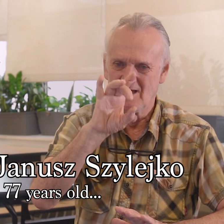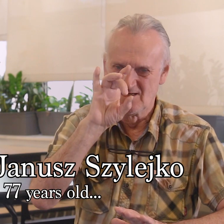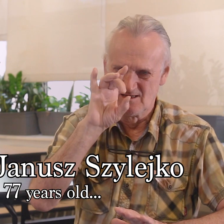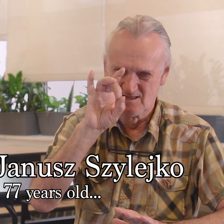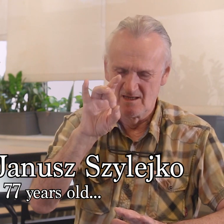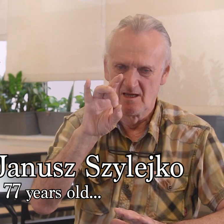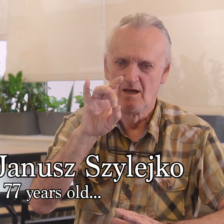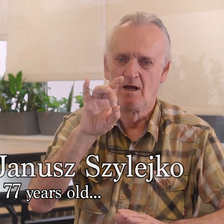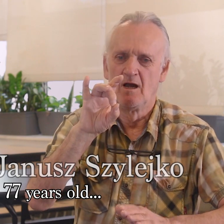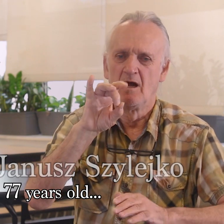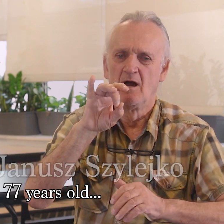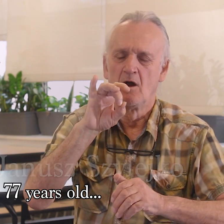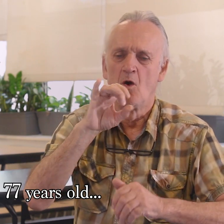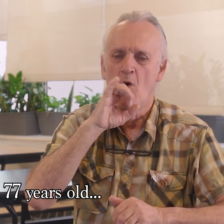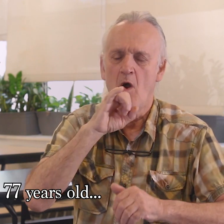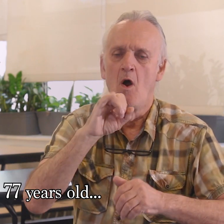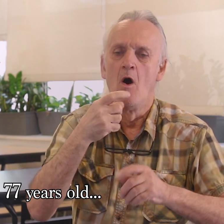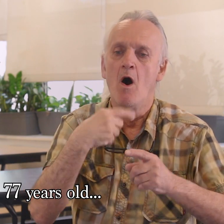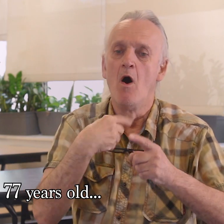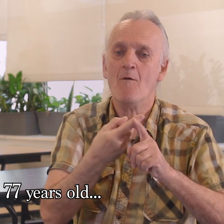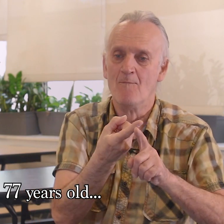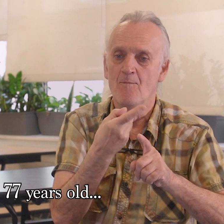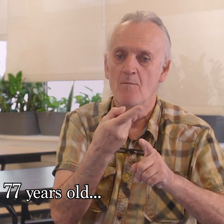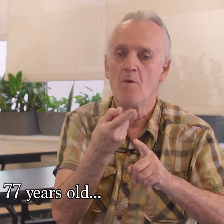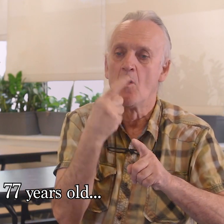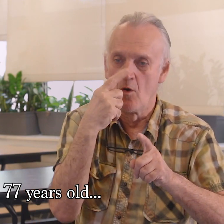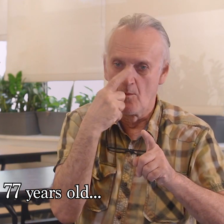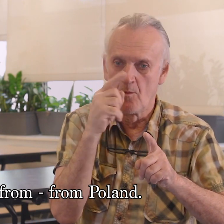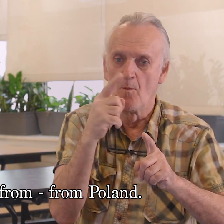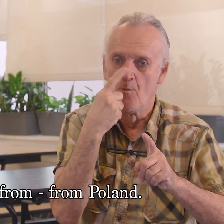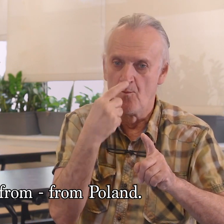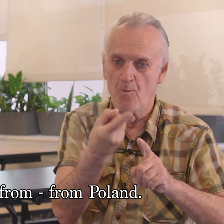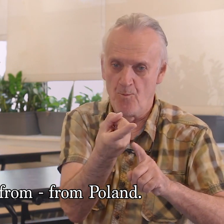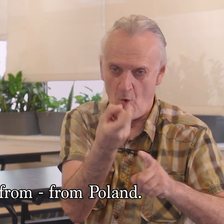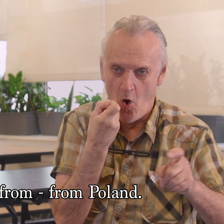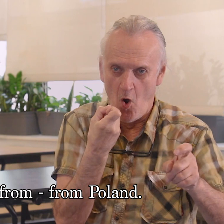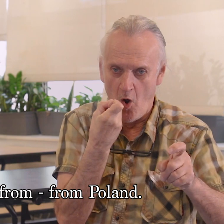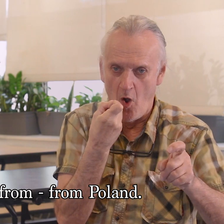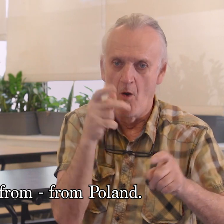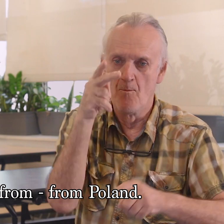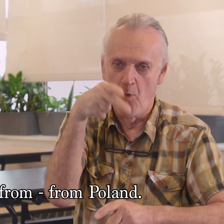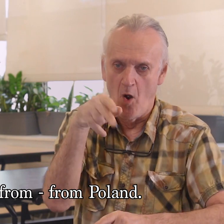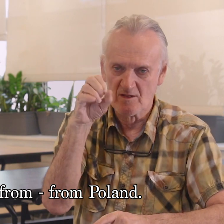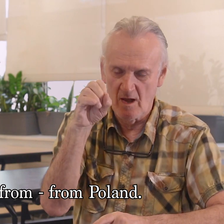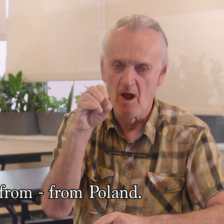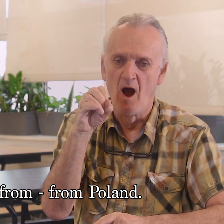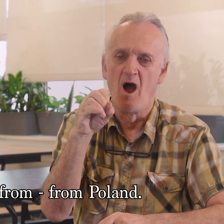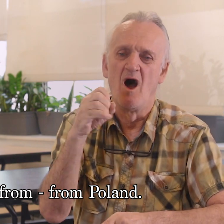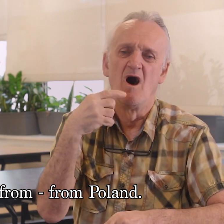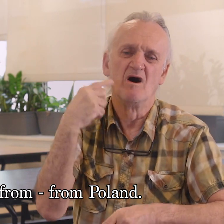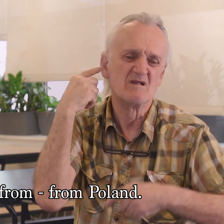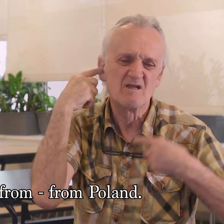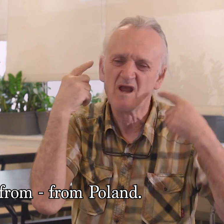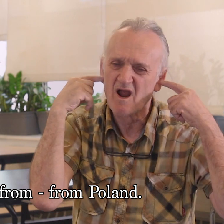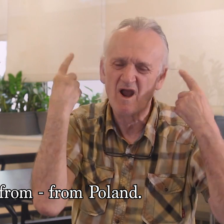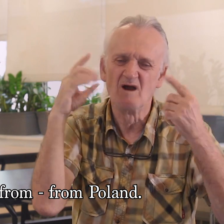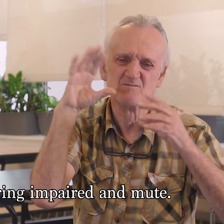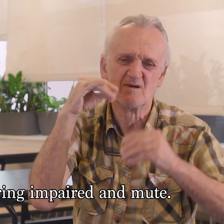I'm 77 years old, and I'm from Poland. And I'm